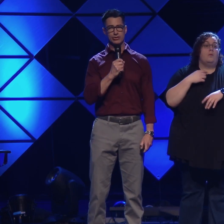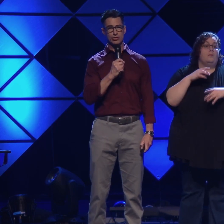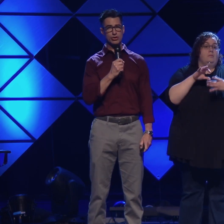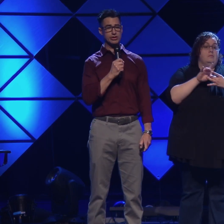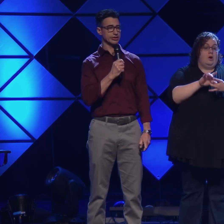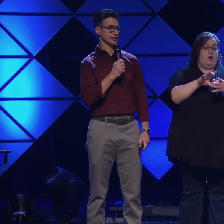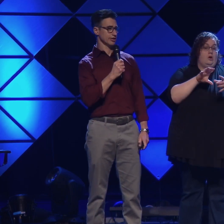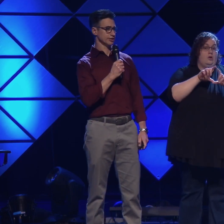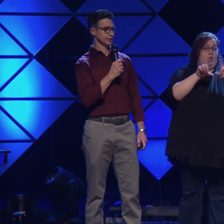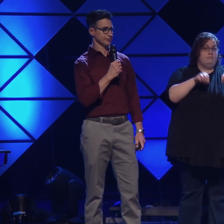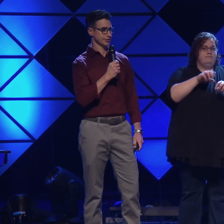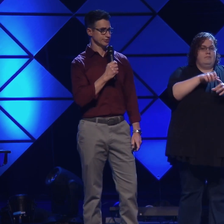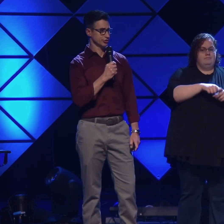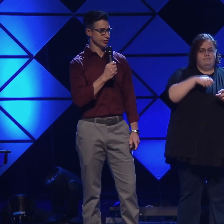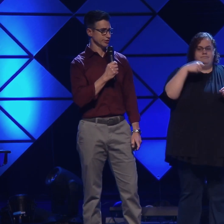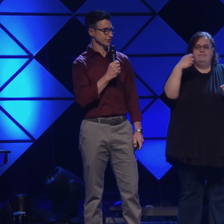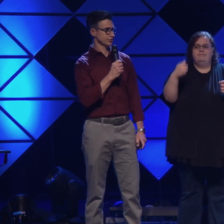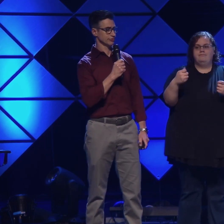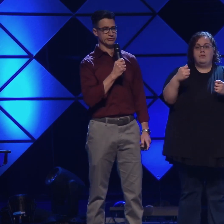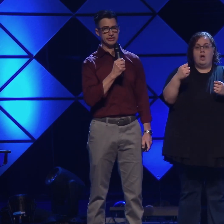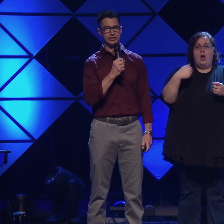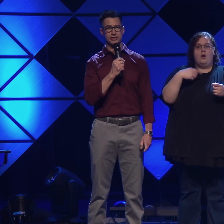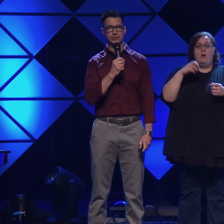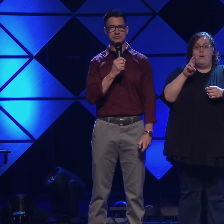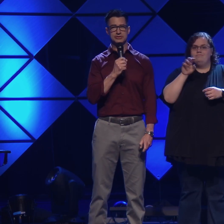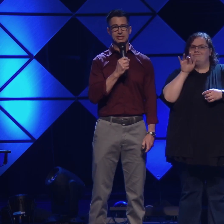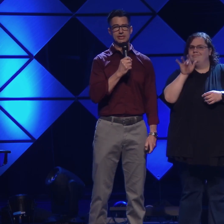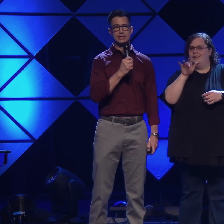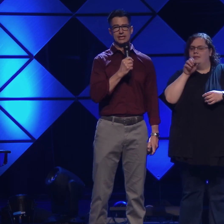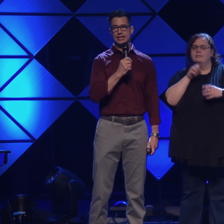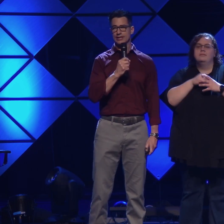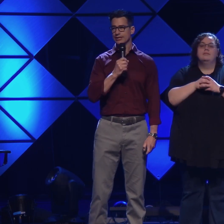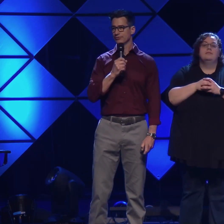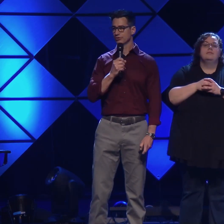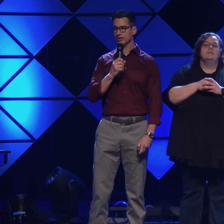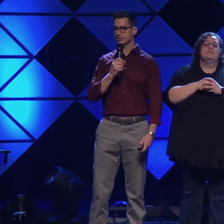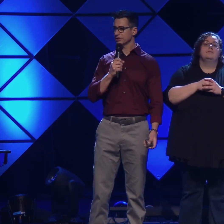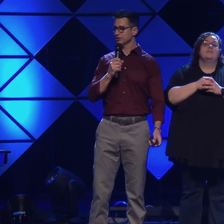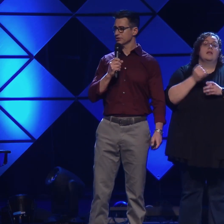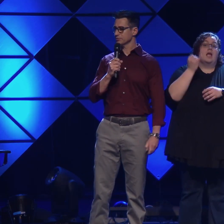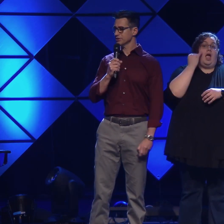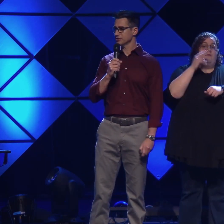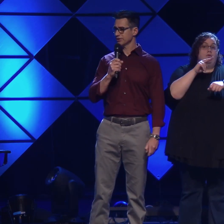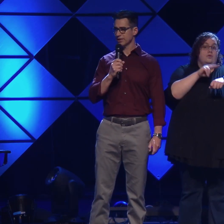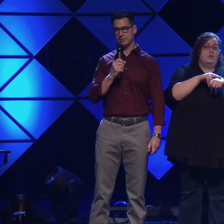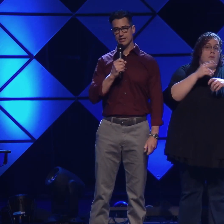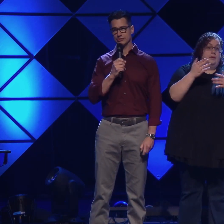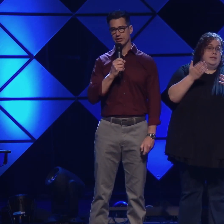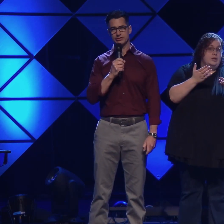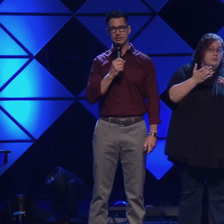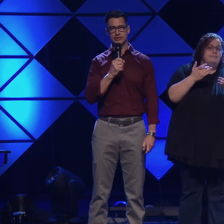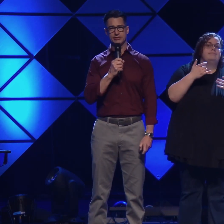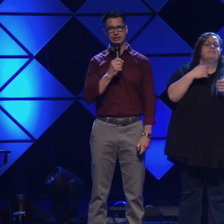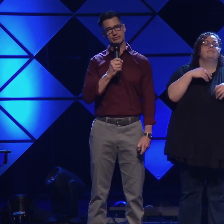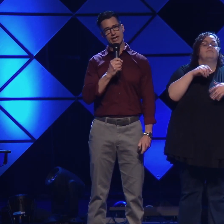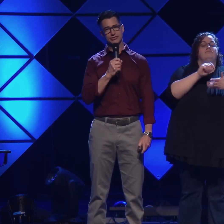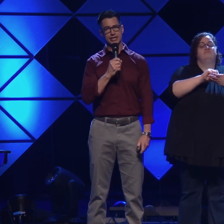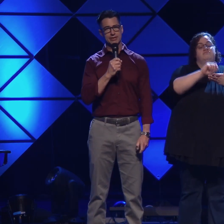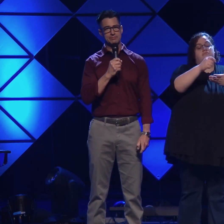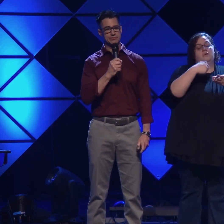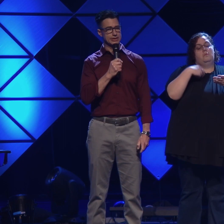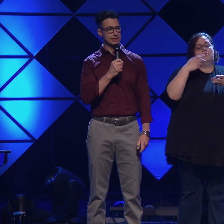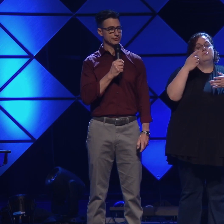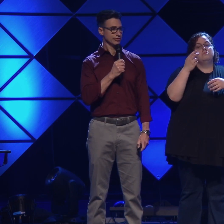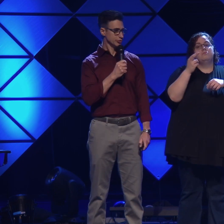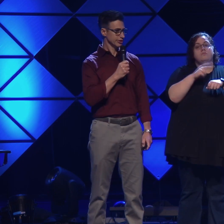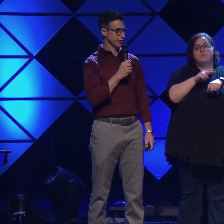Connect card or click on it if you're joining us over the interwebs. If you're a regular attender, just please check that box, regular attender, and add your